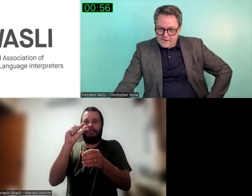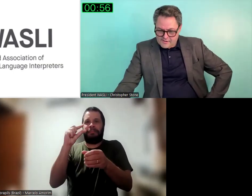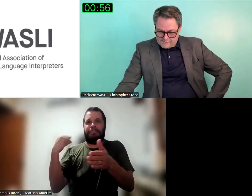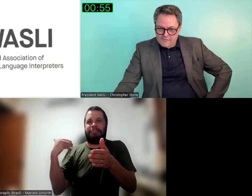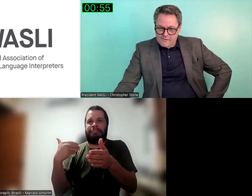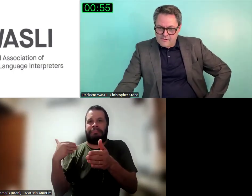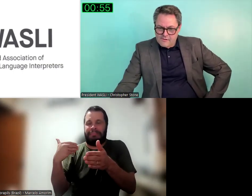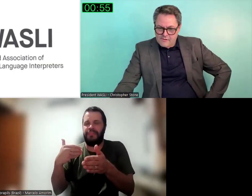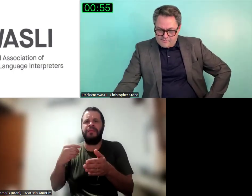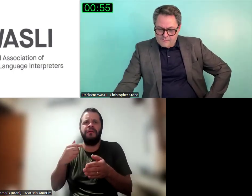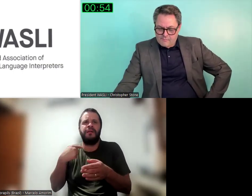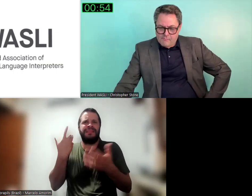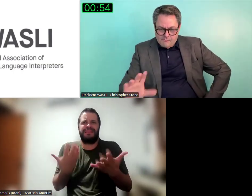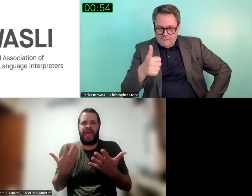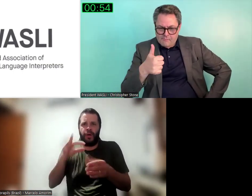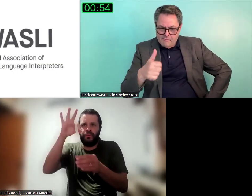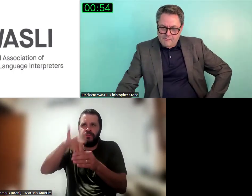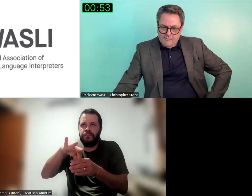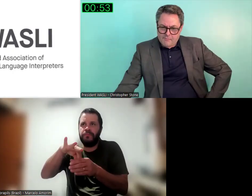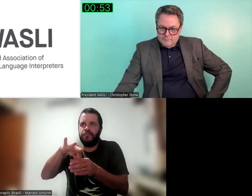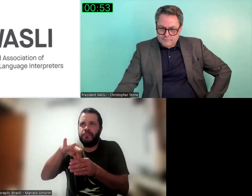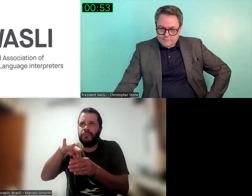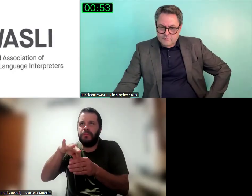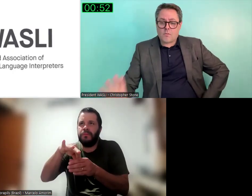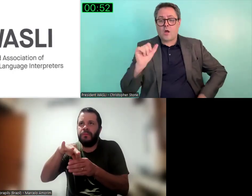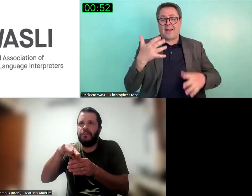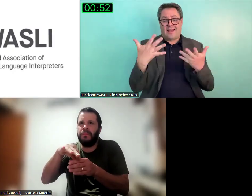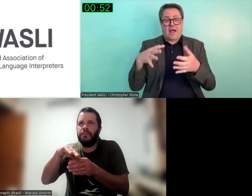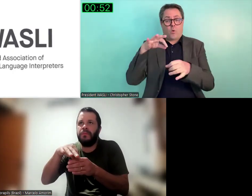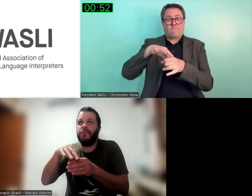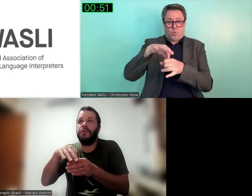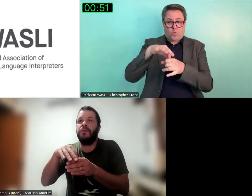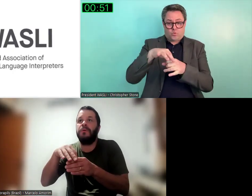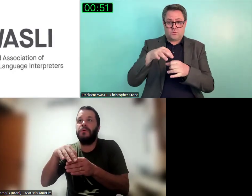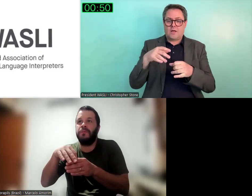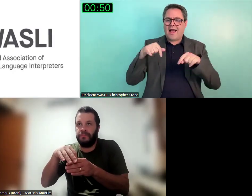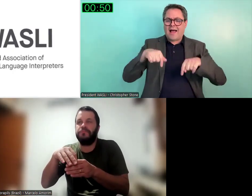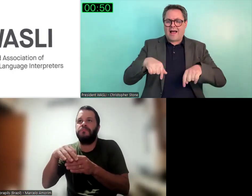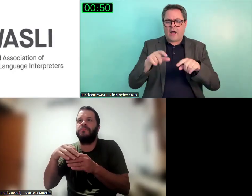Hello, sorry, I arrived a little bit late. It seems that now we're voting.